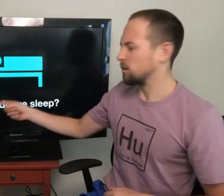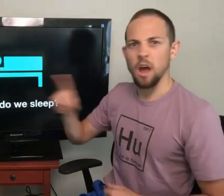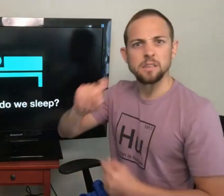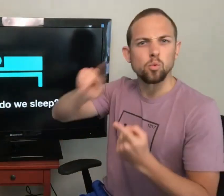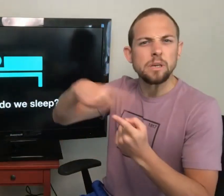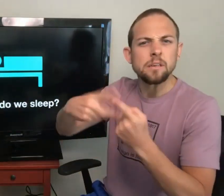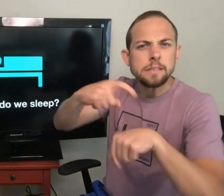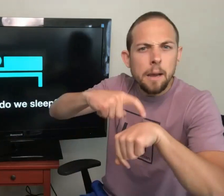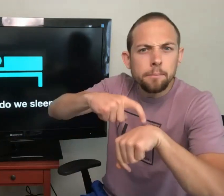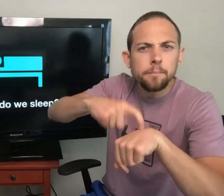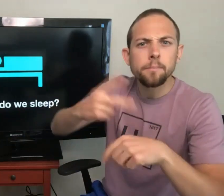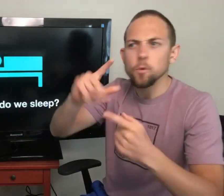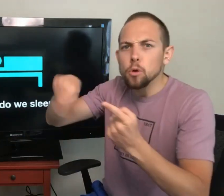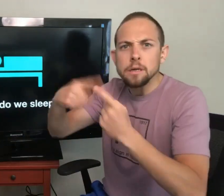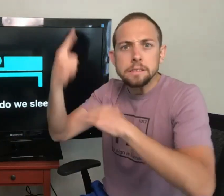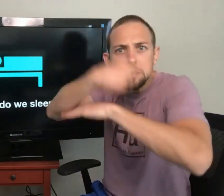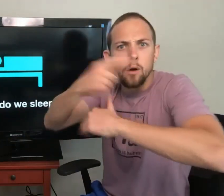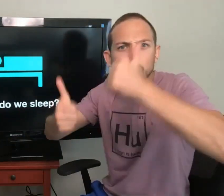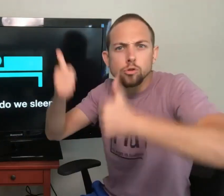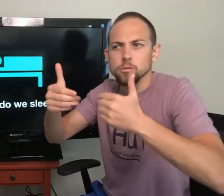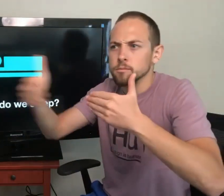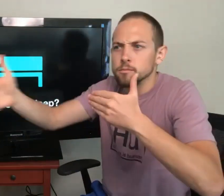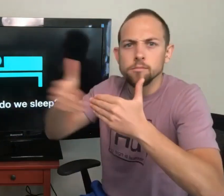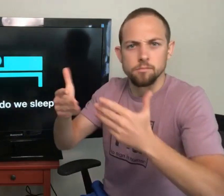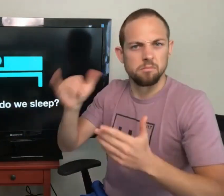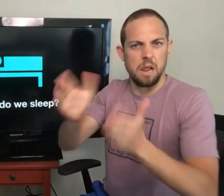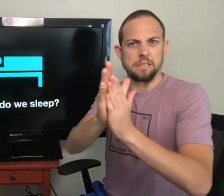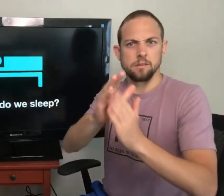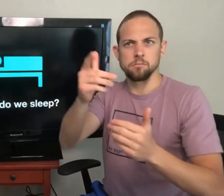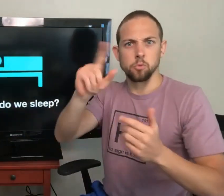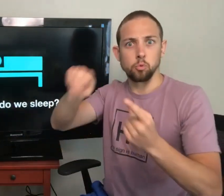So the question is, when do we sleep? When means time. Time of day.